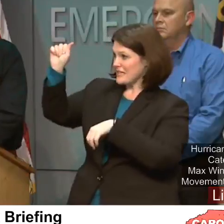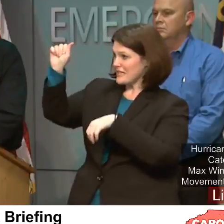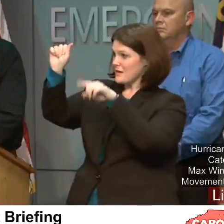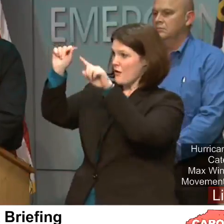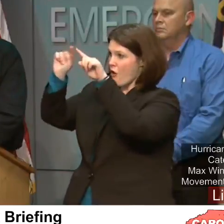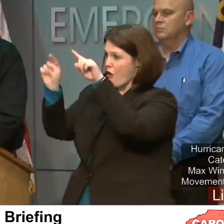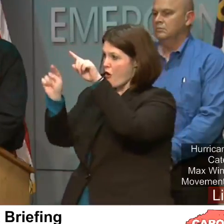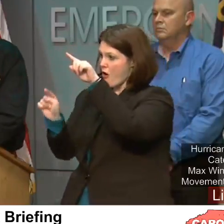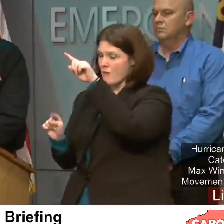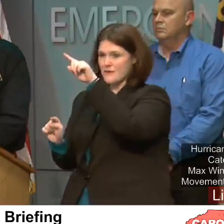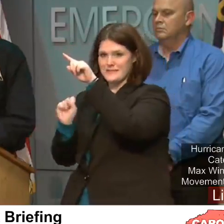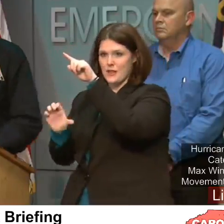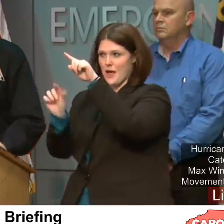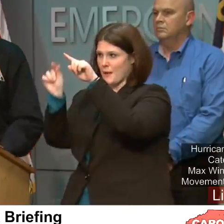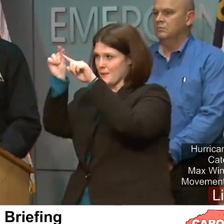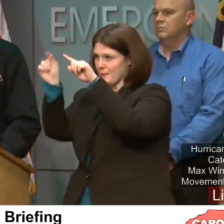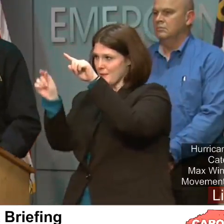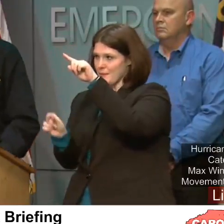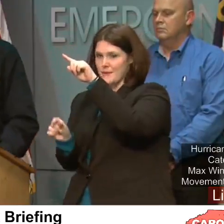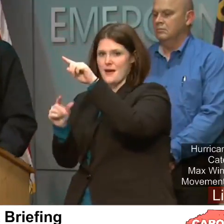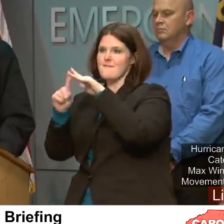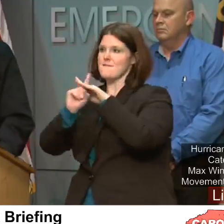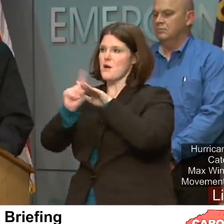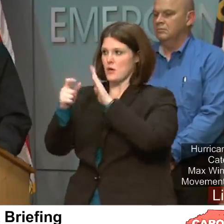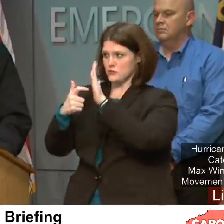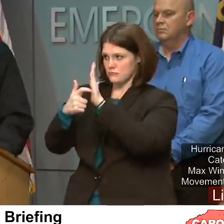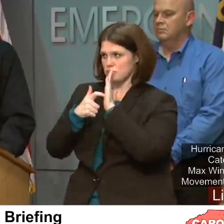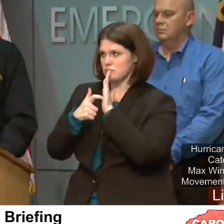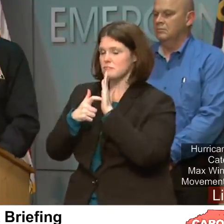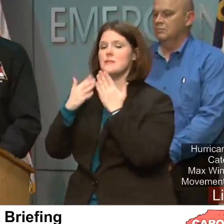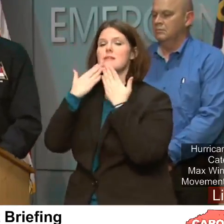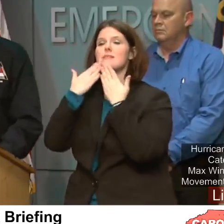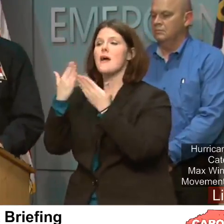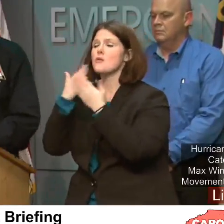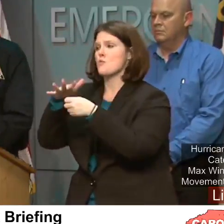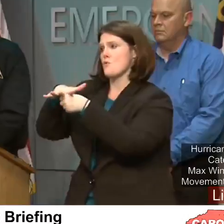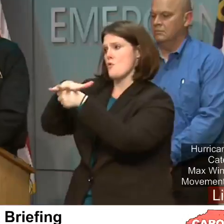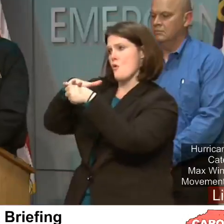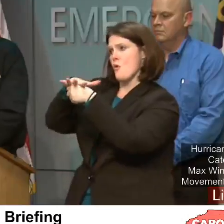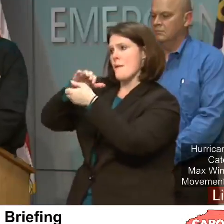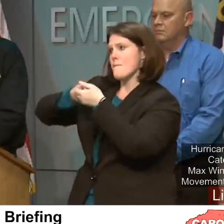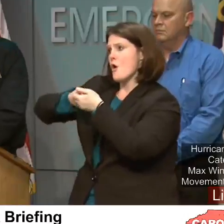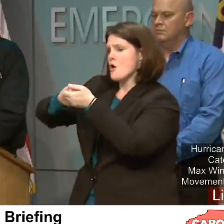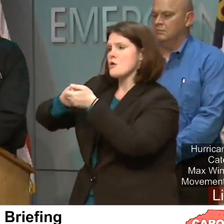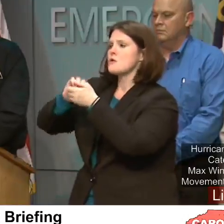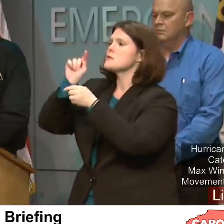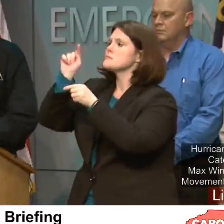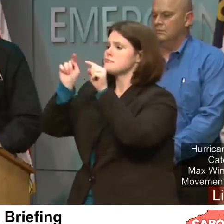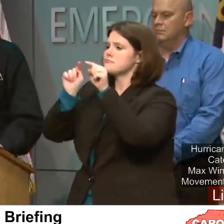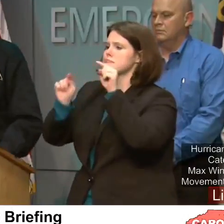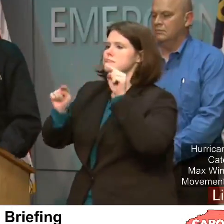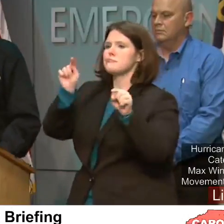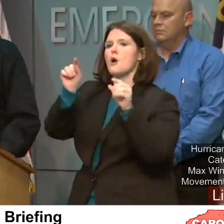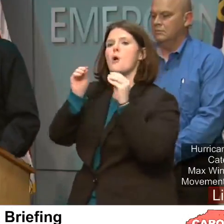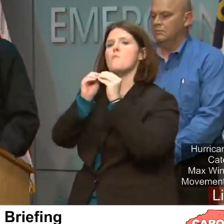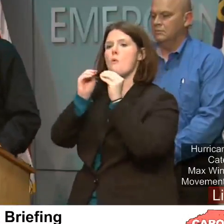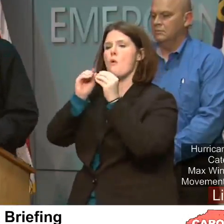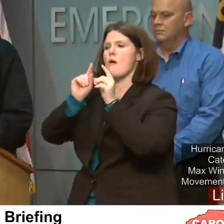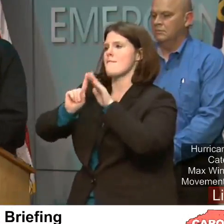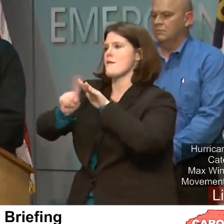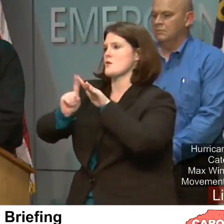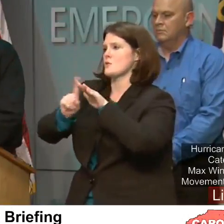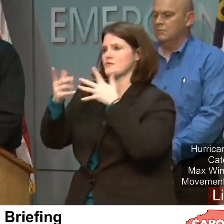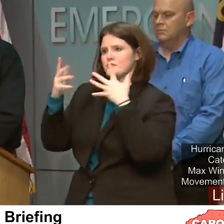South Carolina line. Thanks to our local partners, many evacuation orders are in place for other